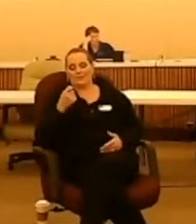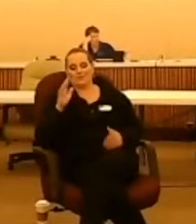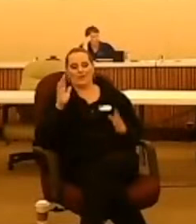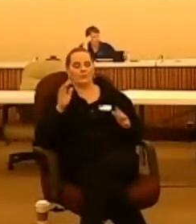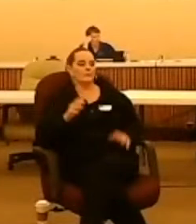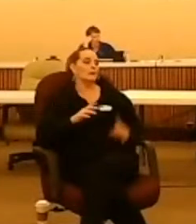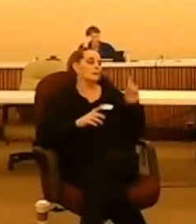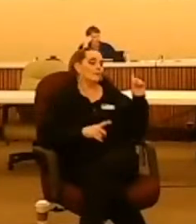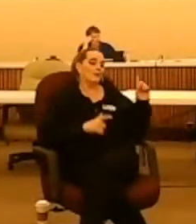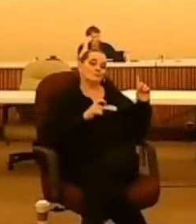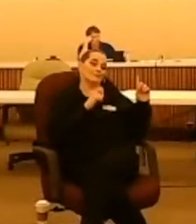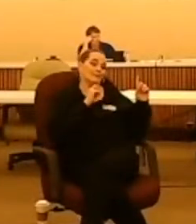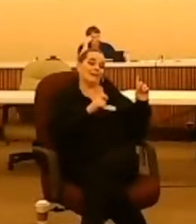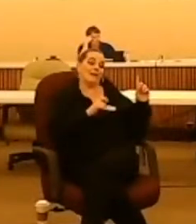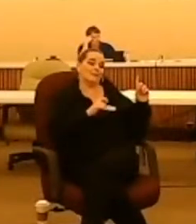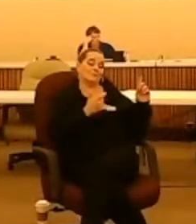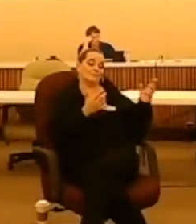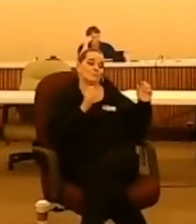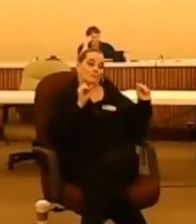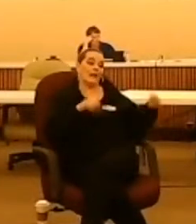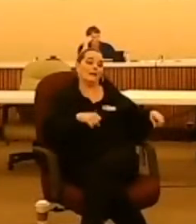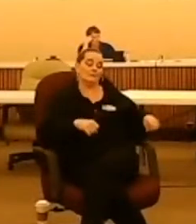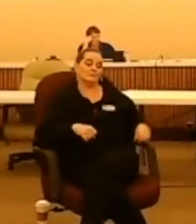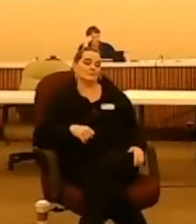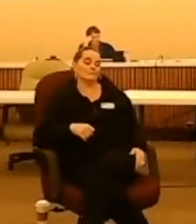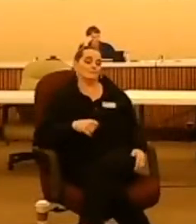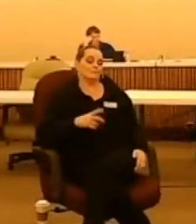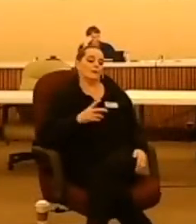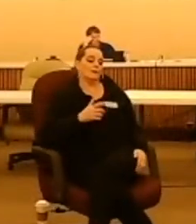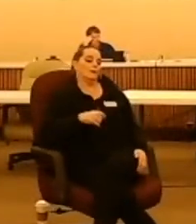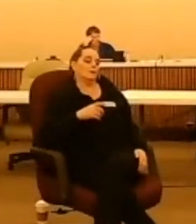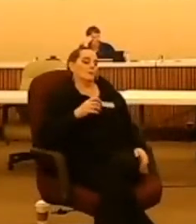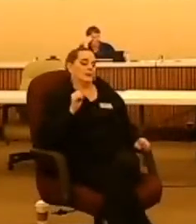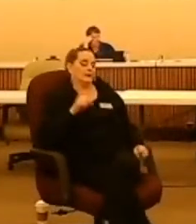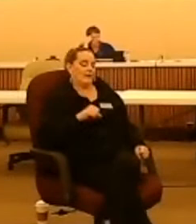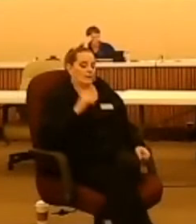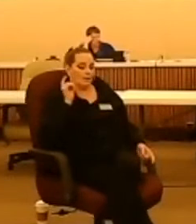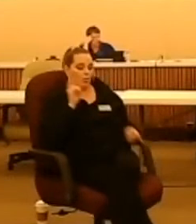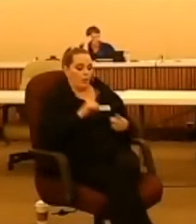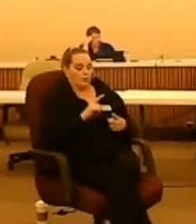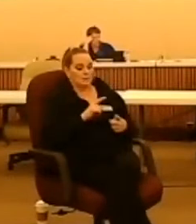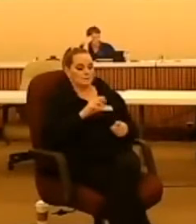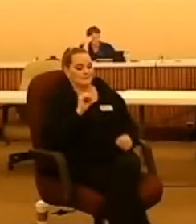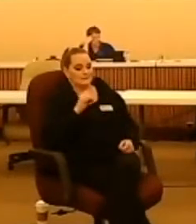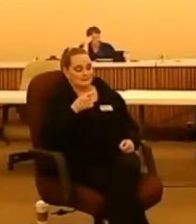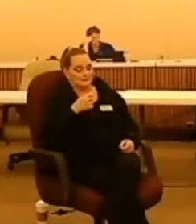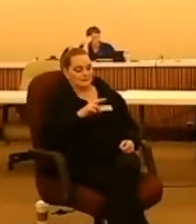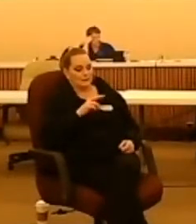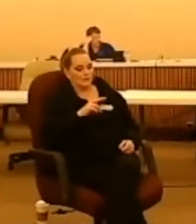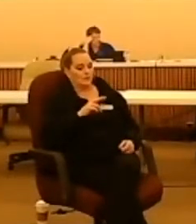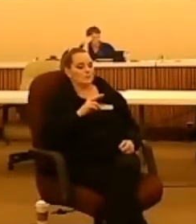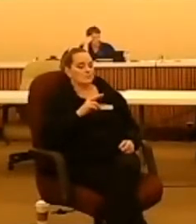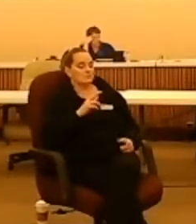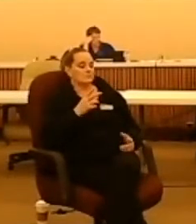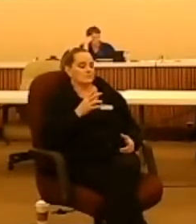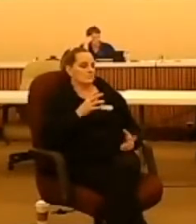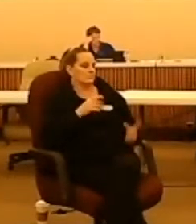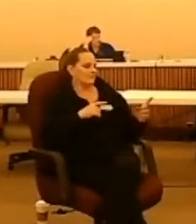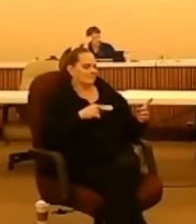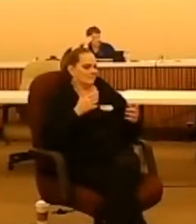Again, it's not too late because we can lower the seeker mitigation amount accordingly. But even with the shuttle,